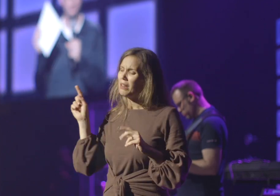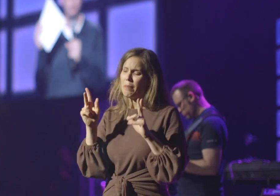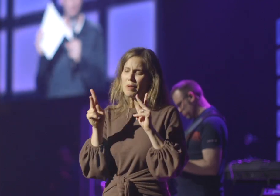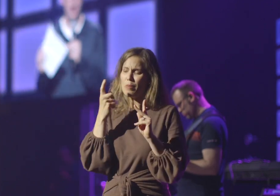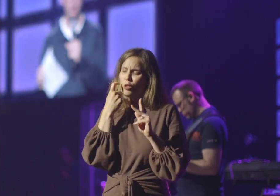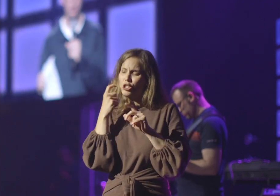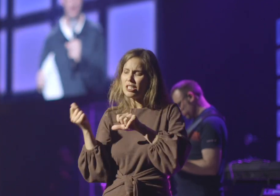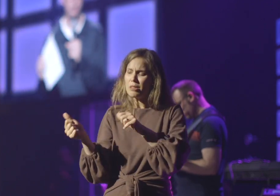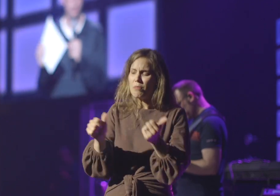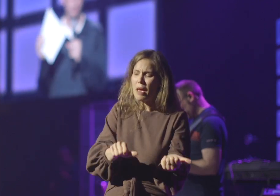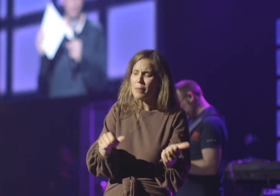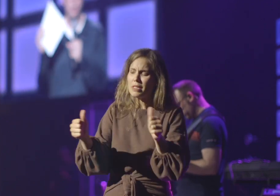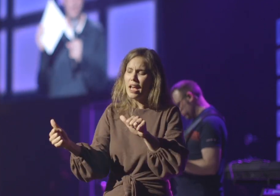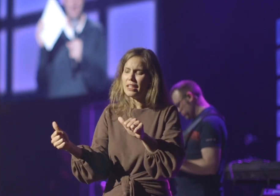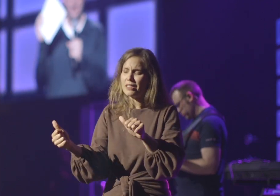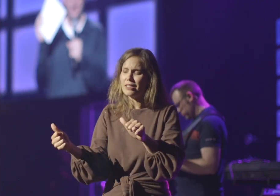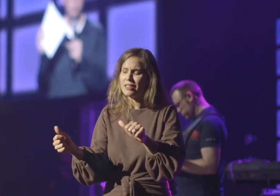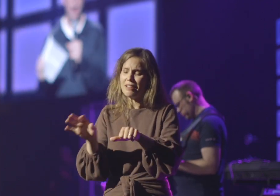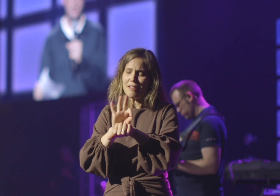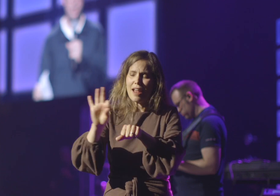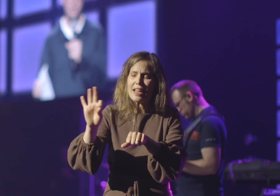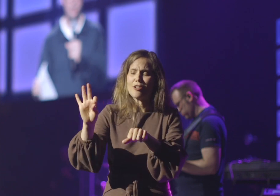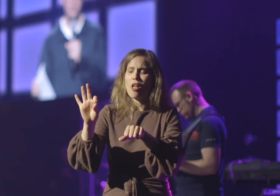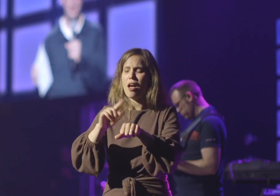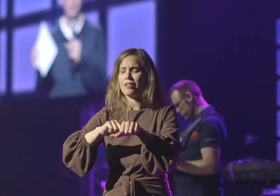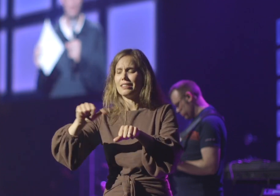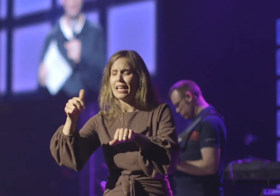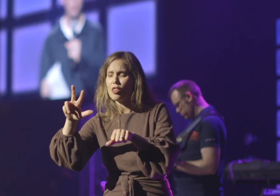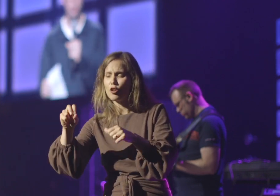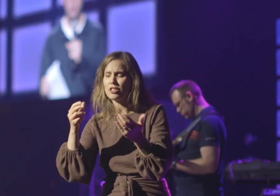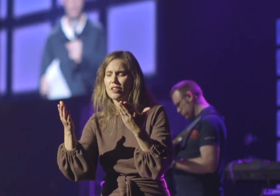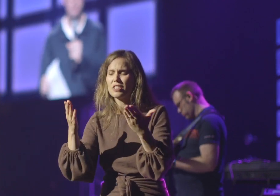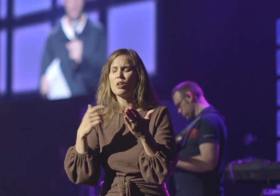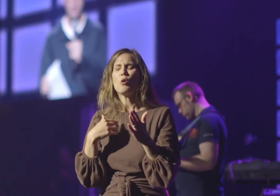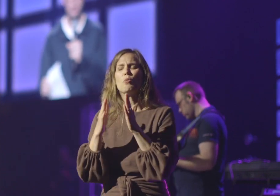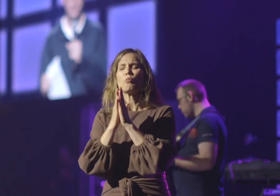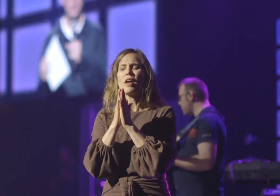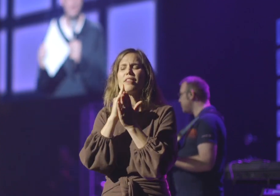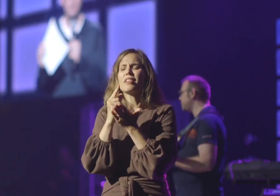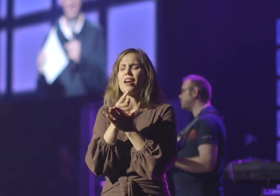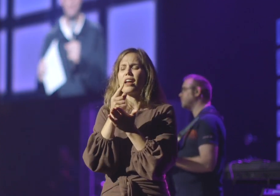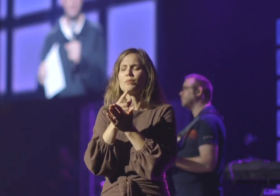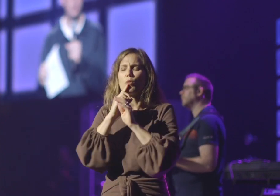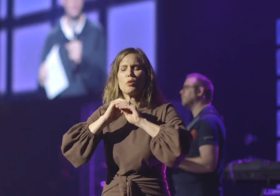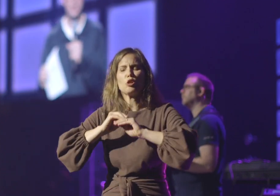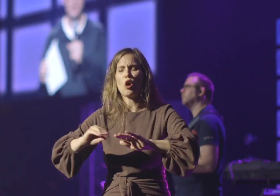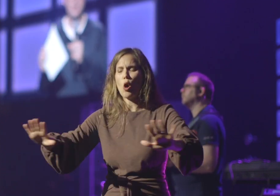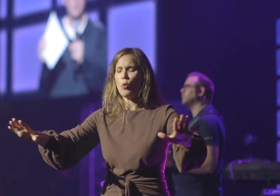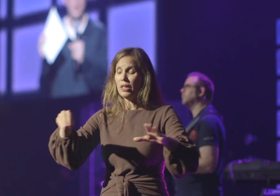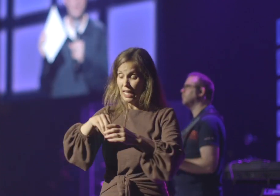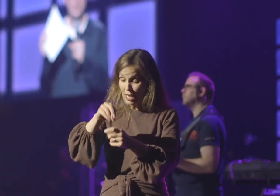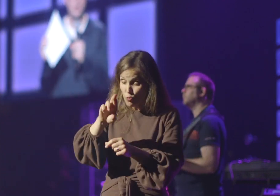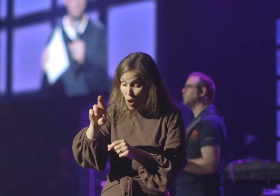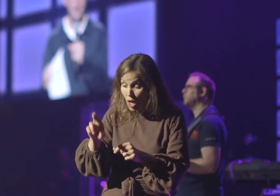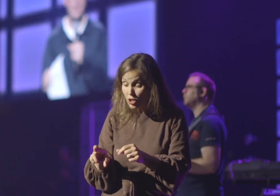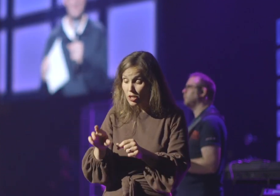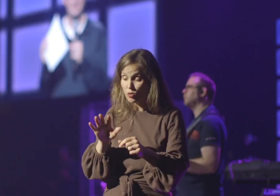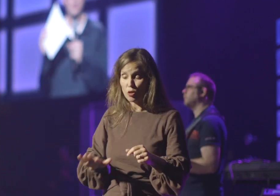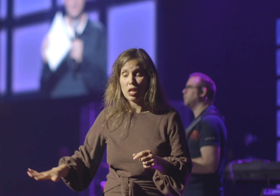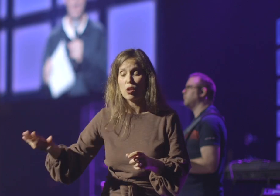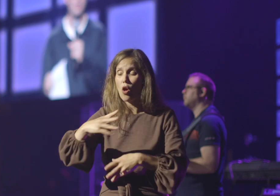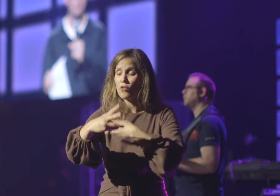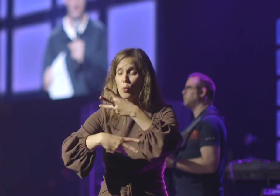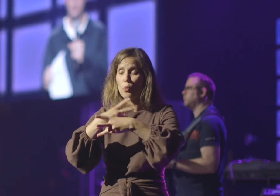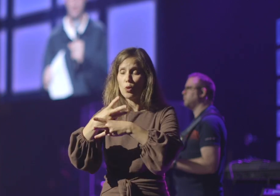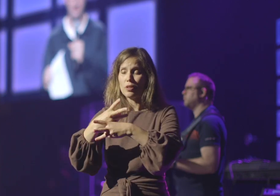gospel through Brown Crop would go forward in Rochester and around the world. Lord, I thank you for every person that has invested their money and